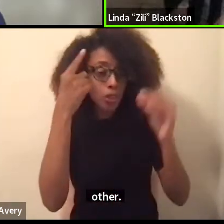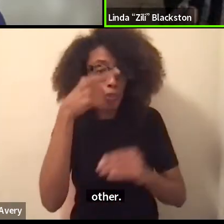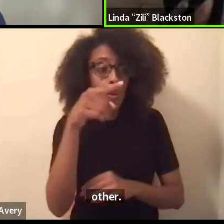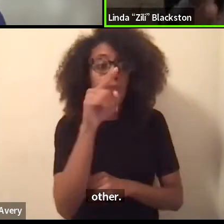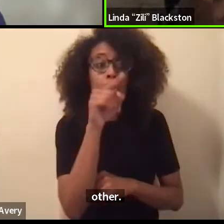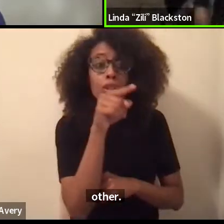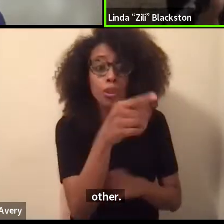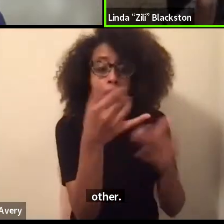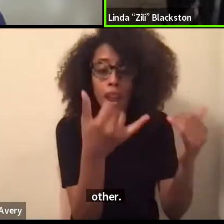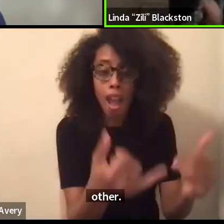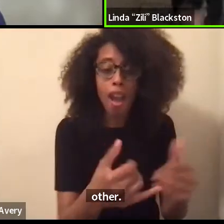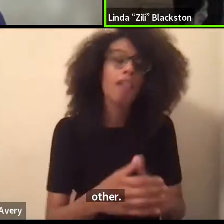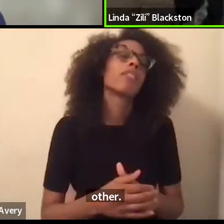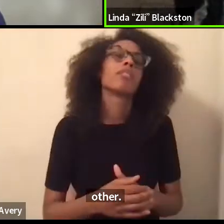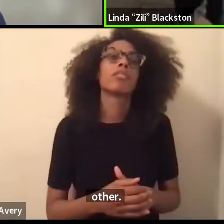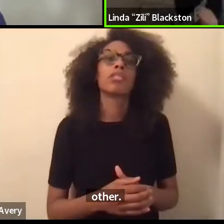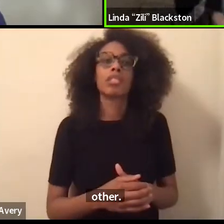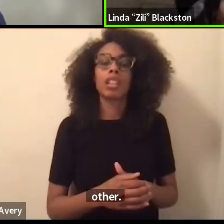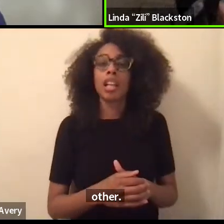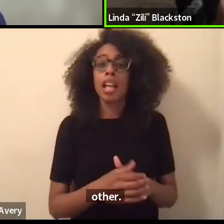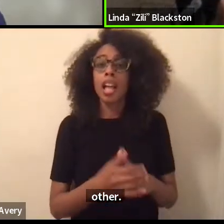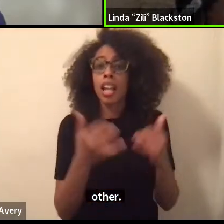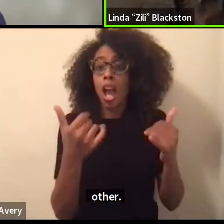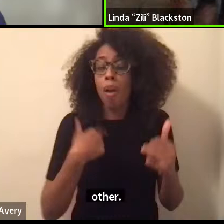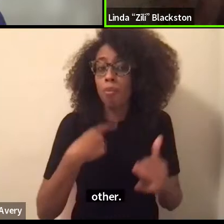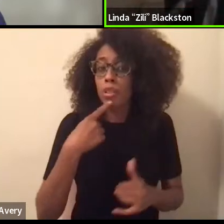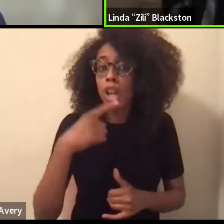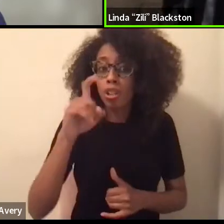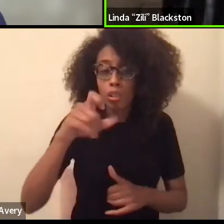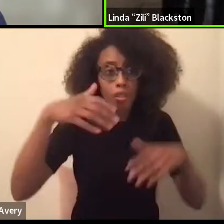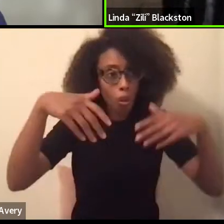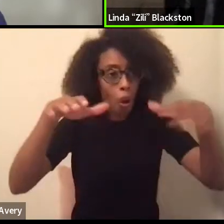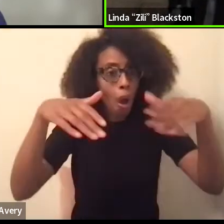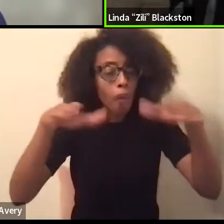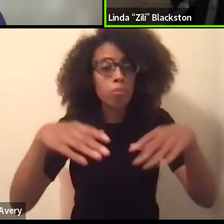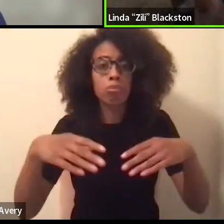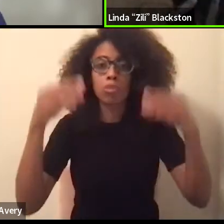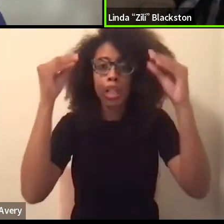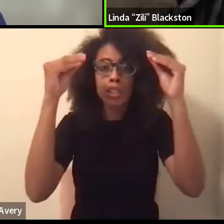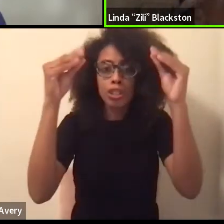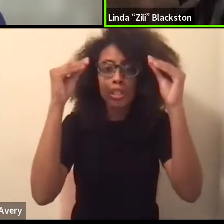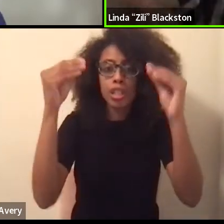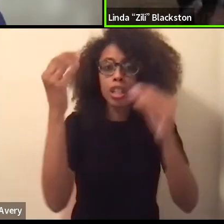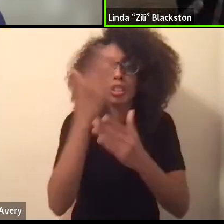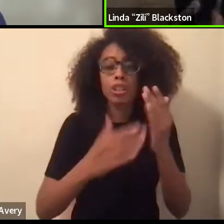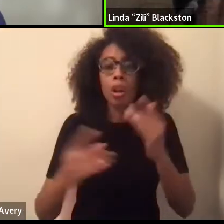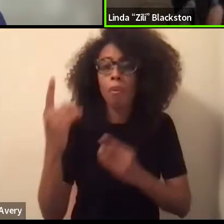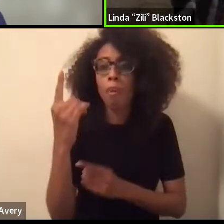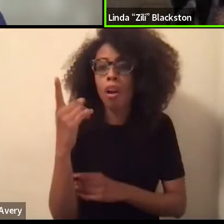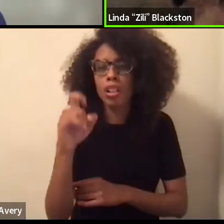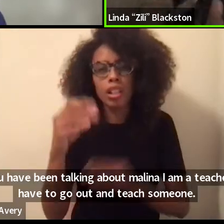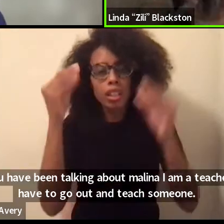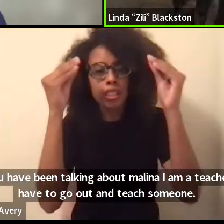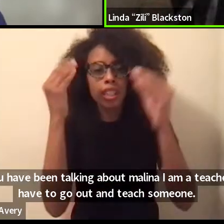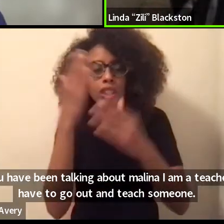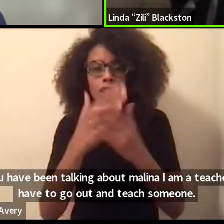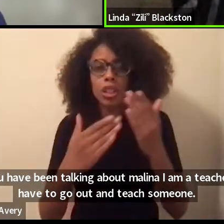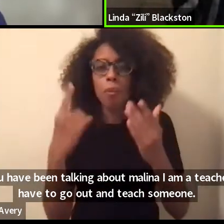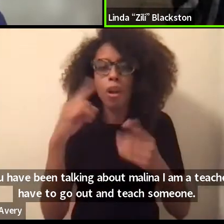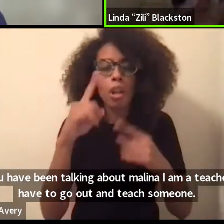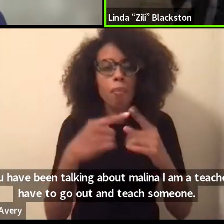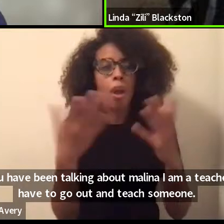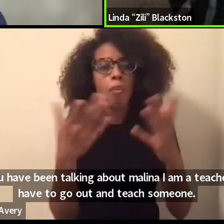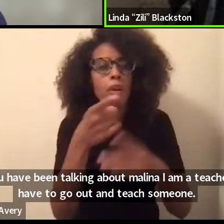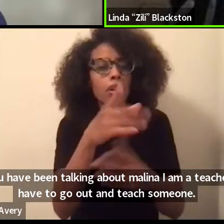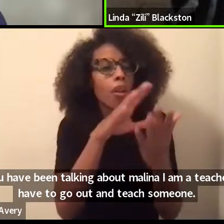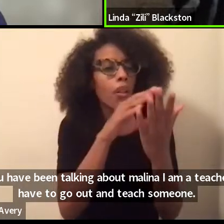to say you have to go out and teach someone, because you have to teach them about what you're learning and what you're thinking, what